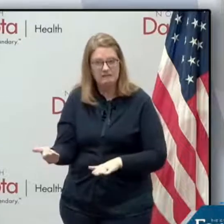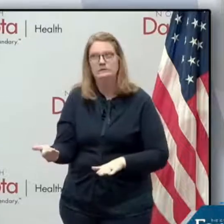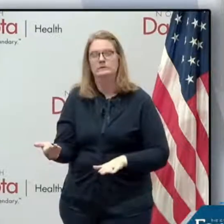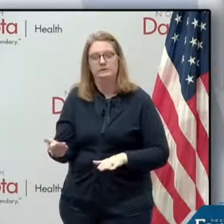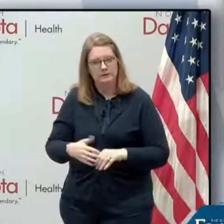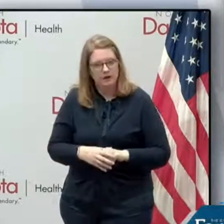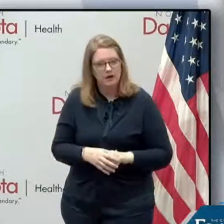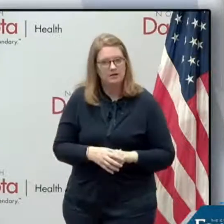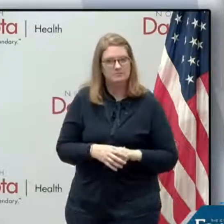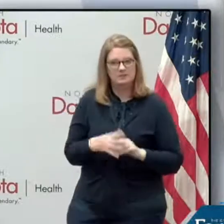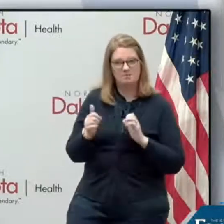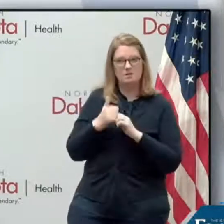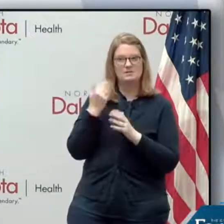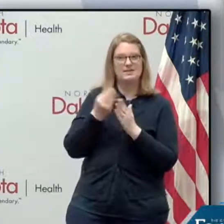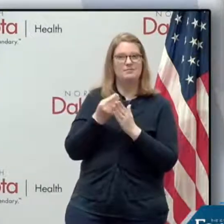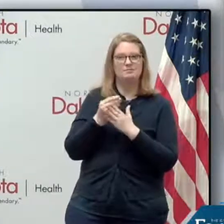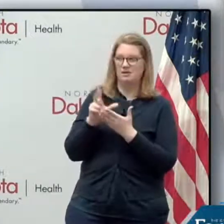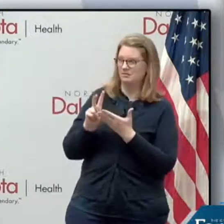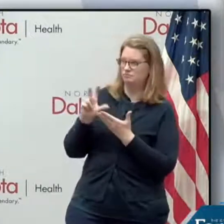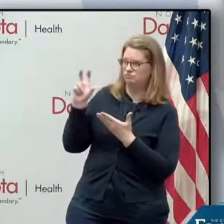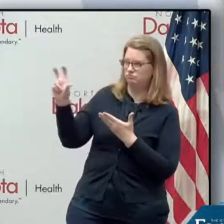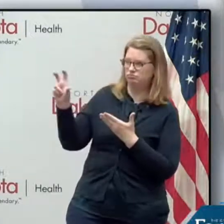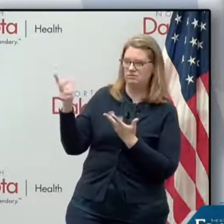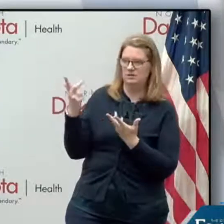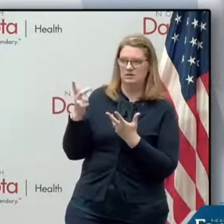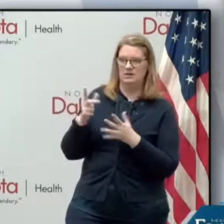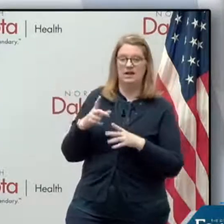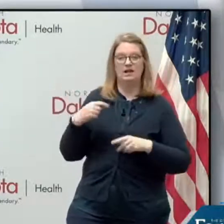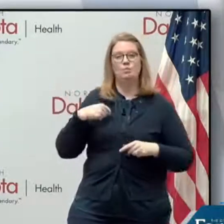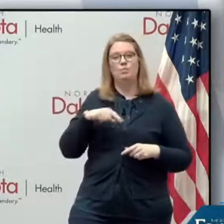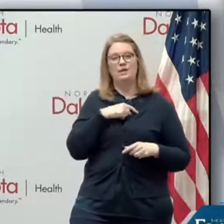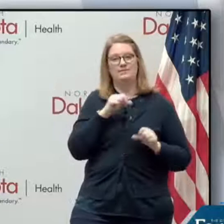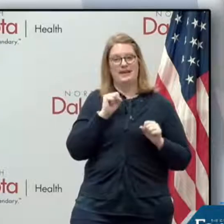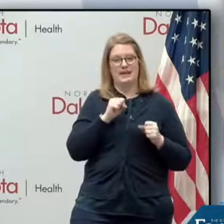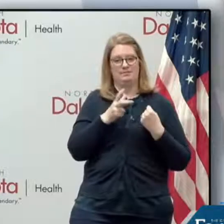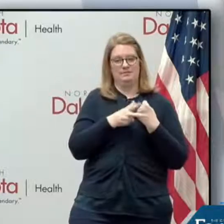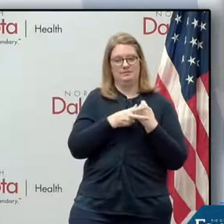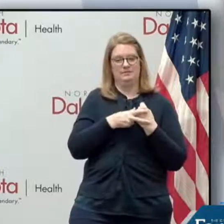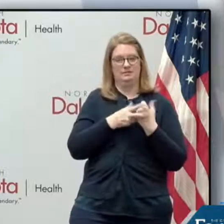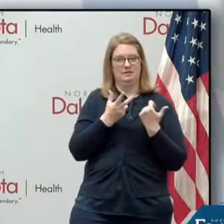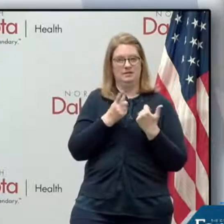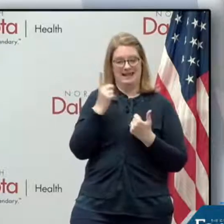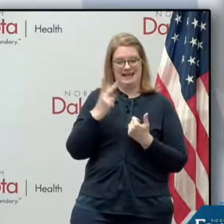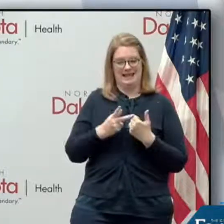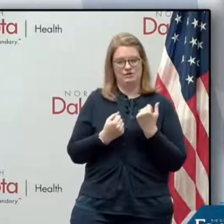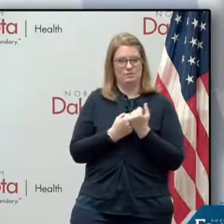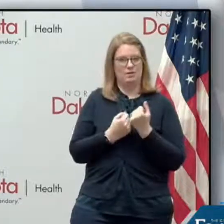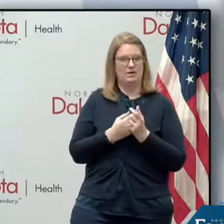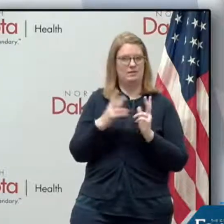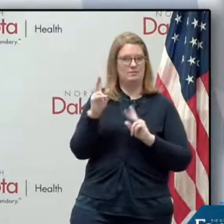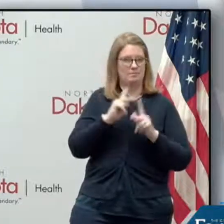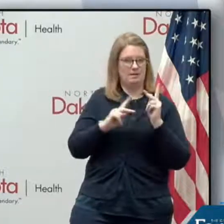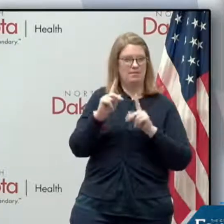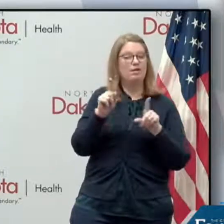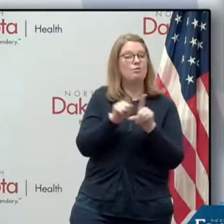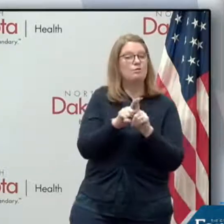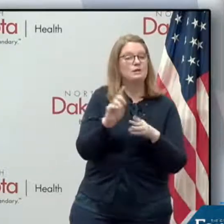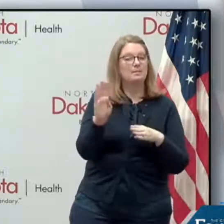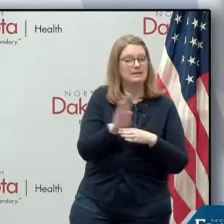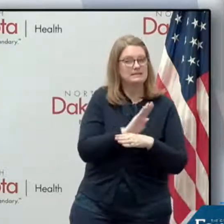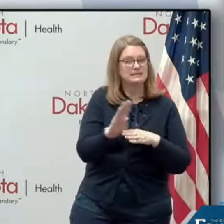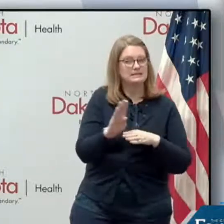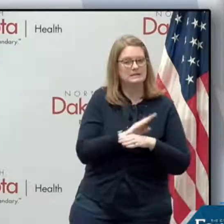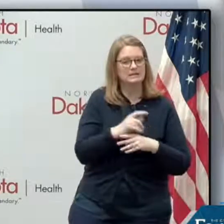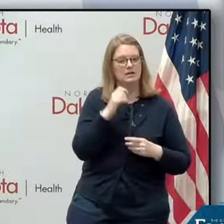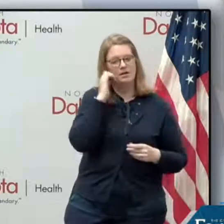that most of their dollars went towards fighting the pandemic, and we've been able to have more than half go towards supporting individuals and businesses. One of the